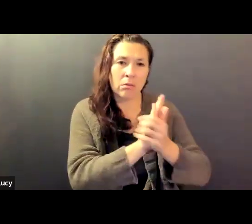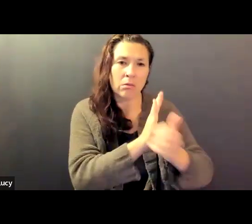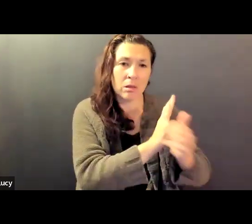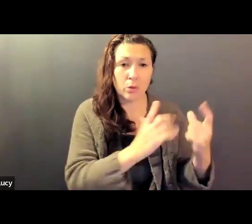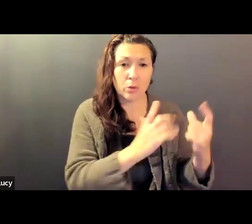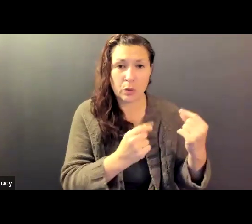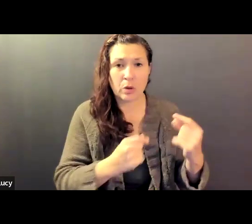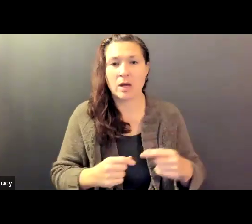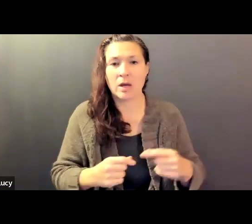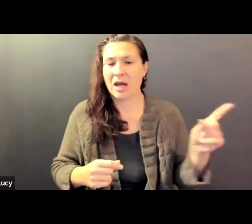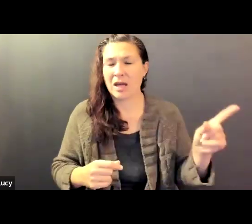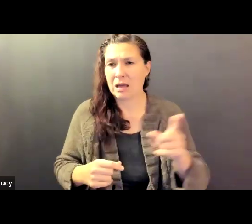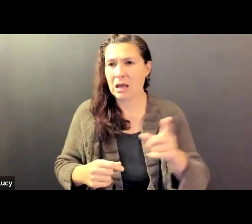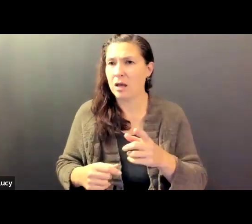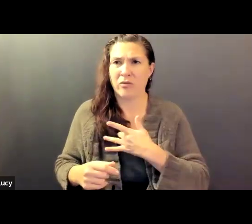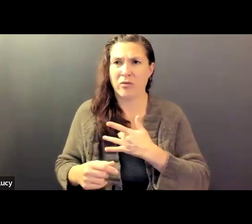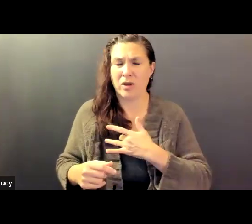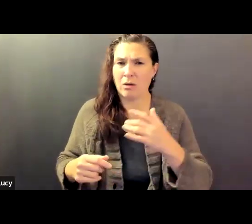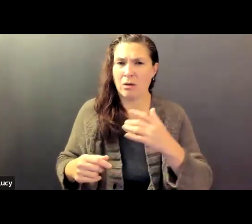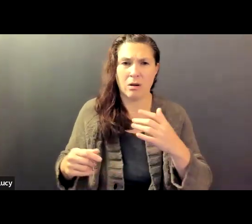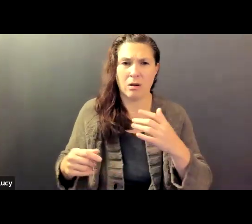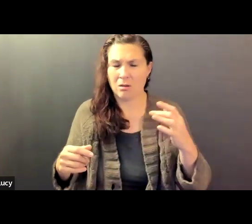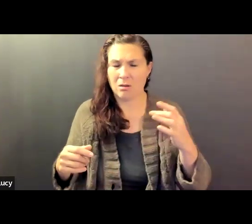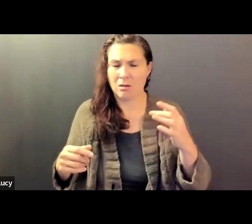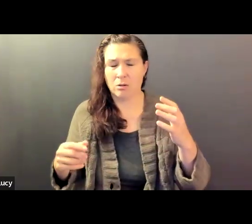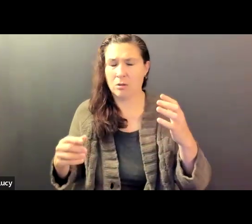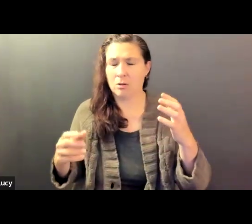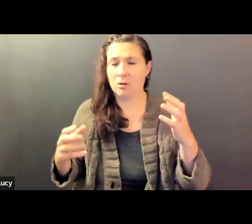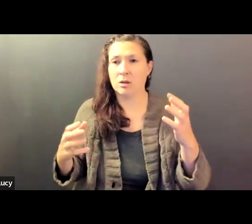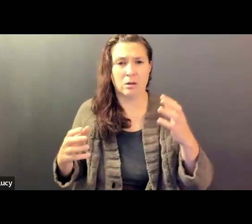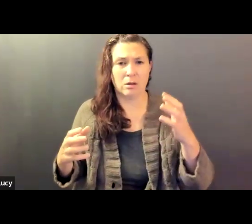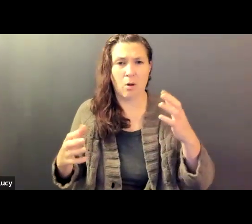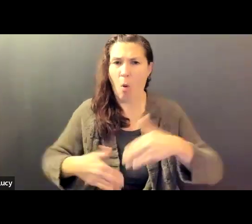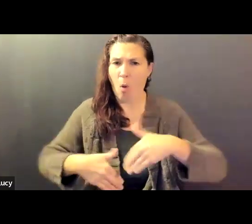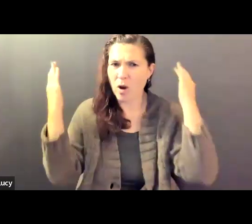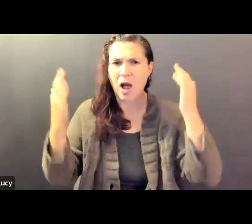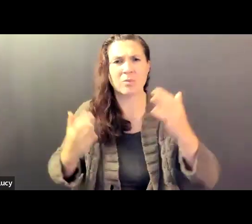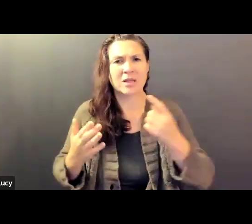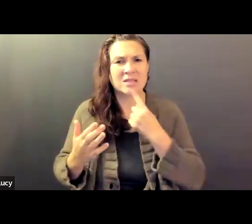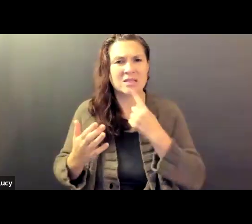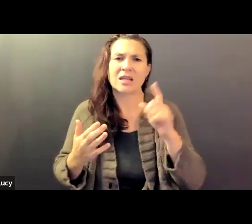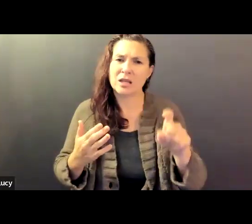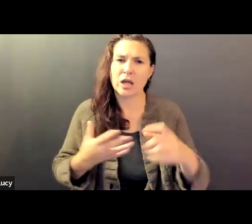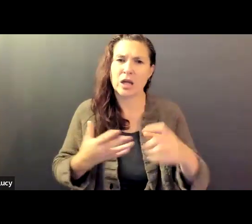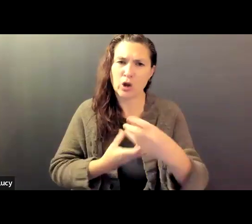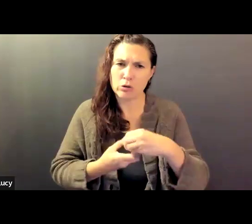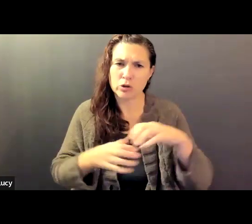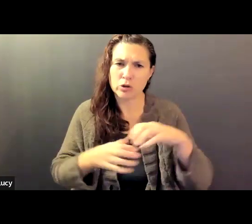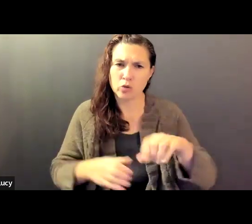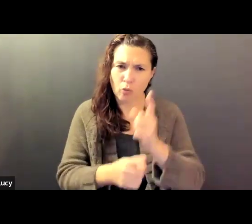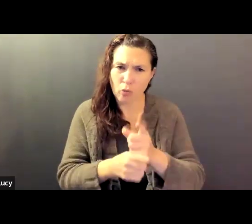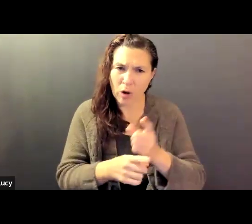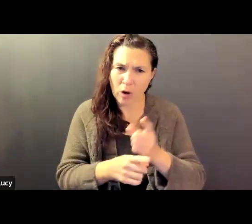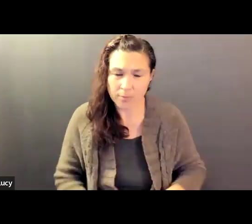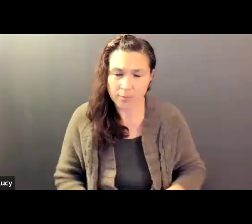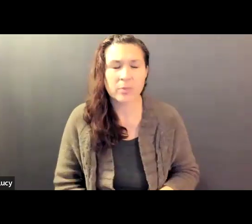they want to refer to as inclusion done right, et cetera. How can we take a step back, particularly